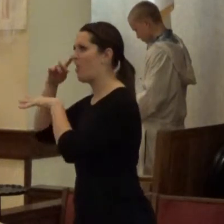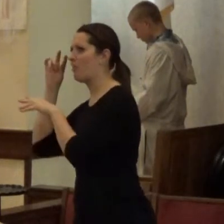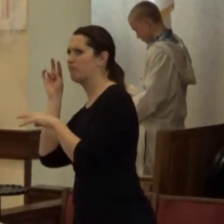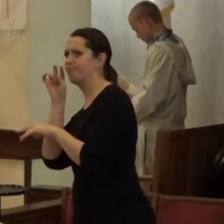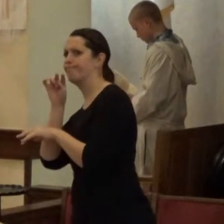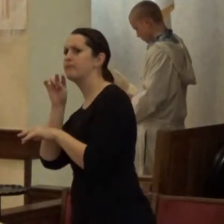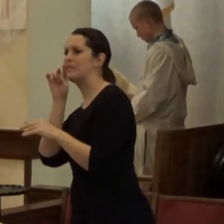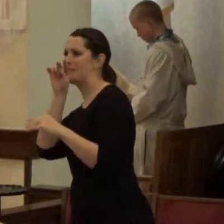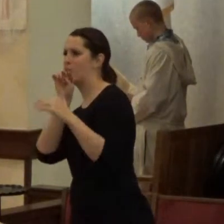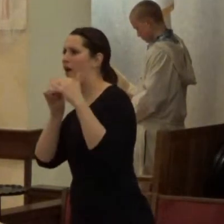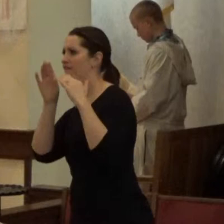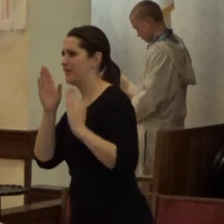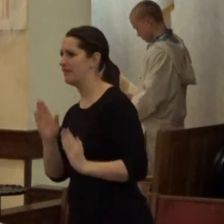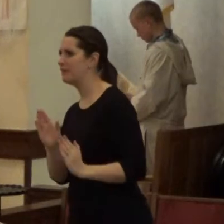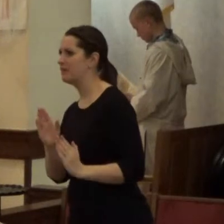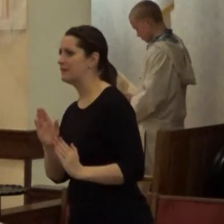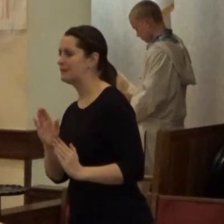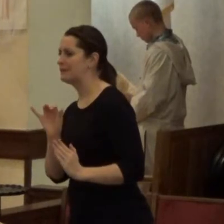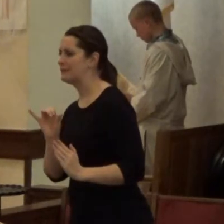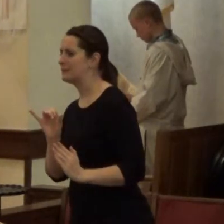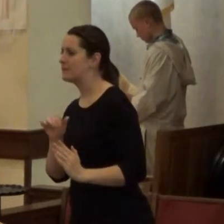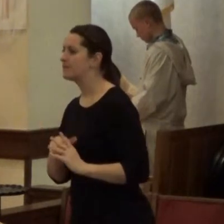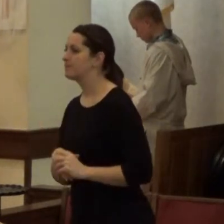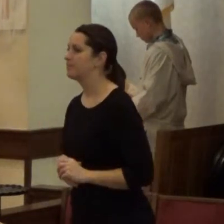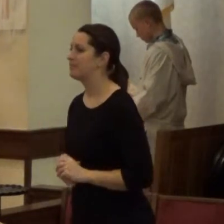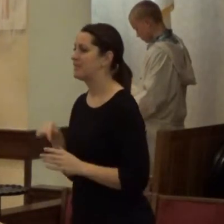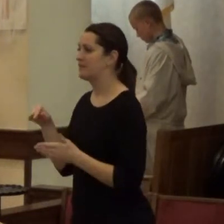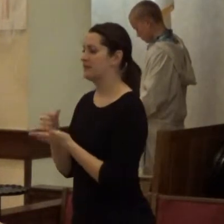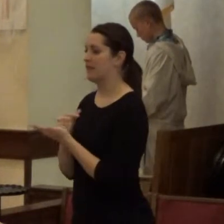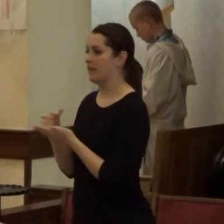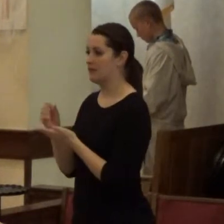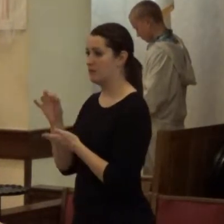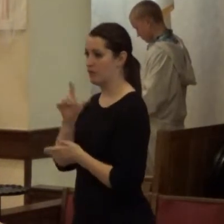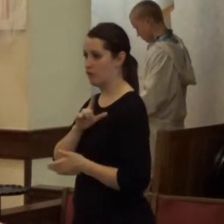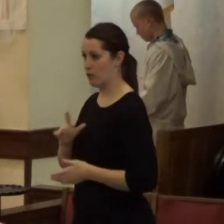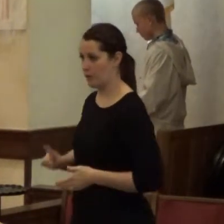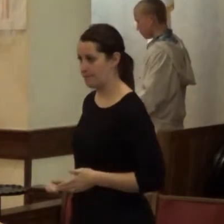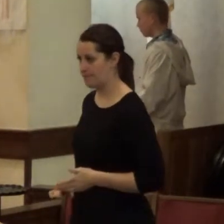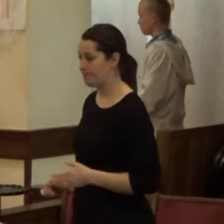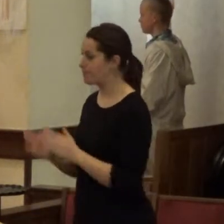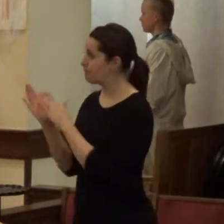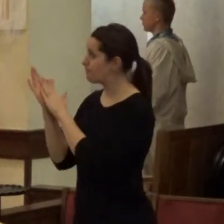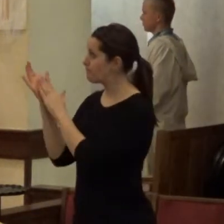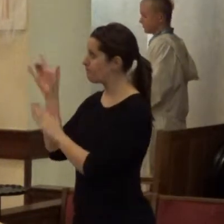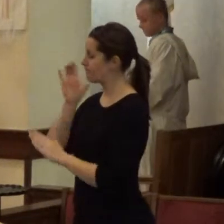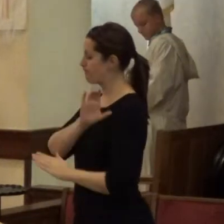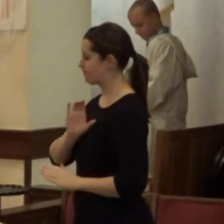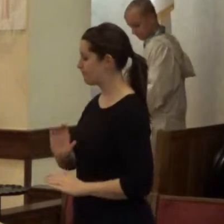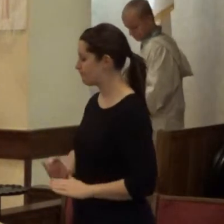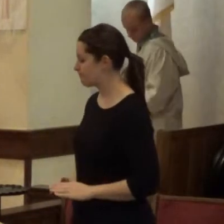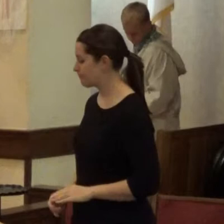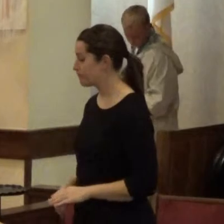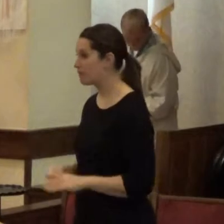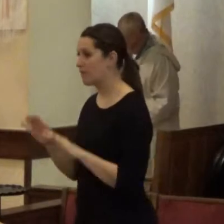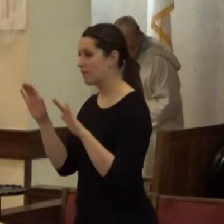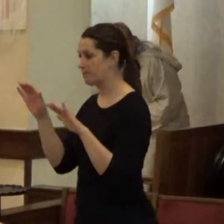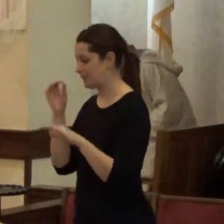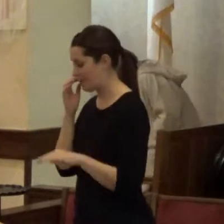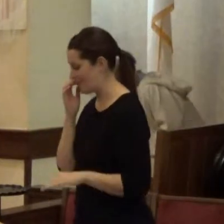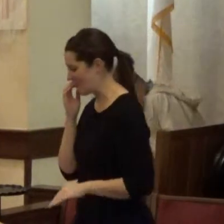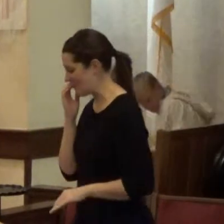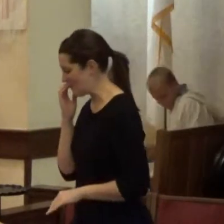prophet. This is the gospel of the Lord. Praise to you, Lord Christ. You may be